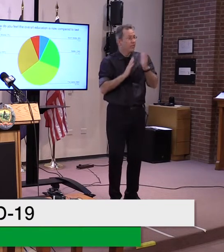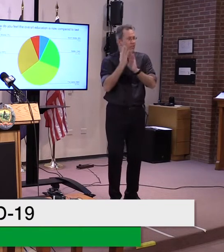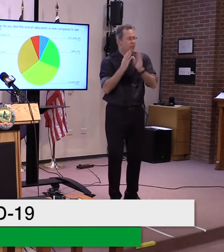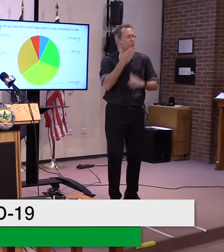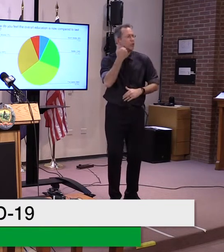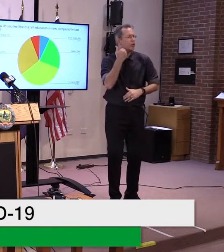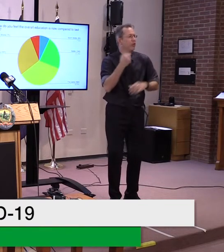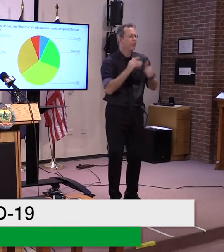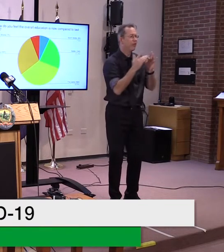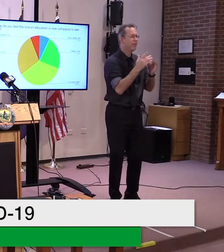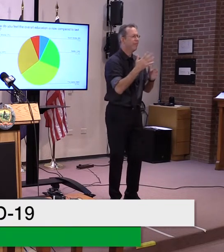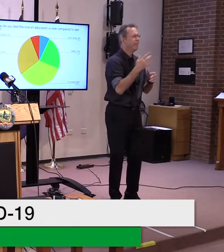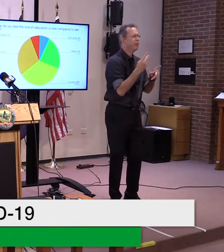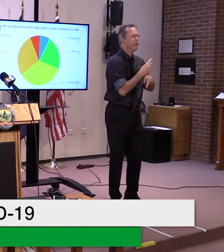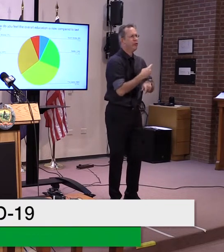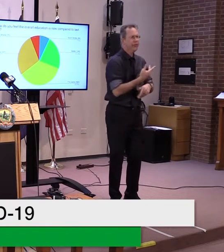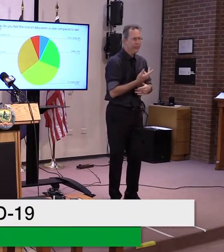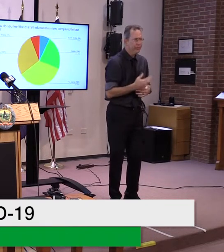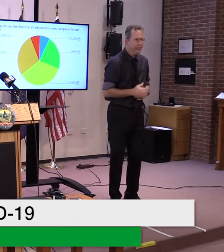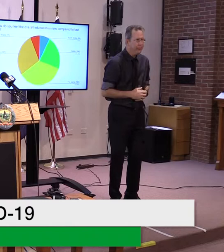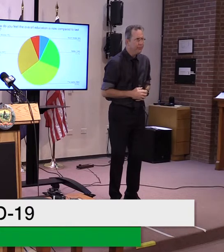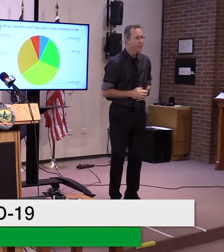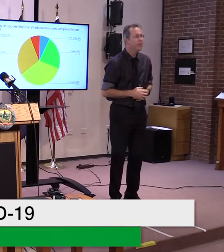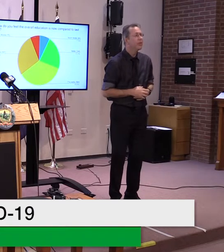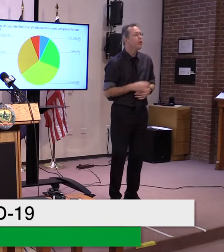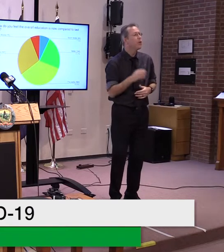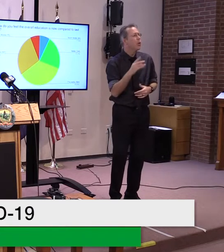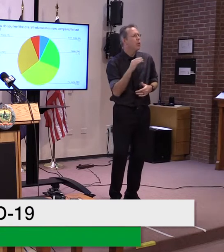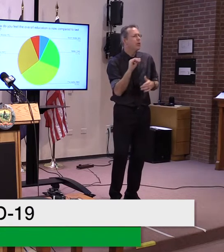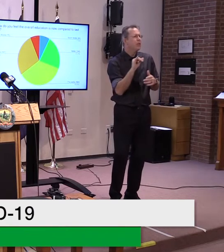um or something that was really changed